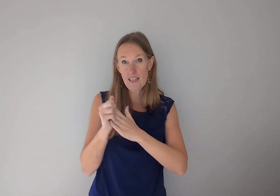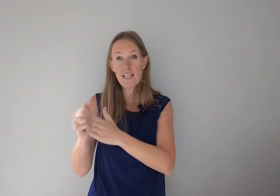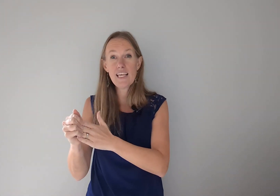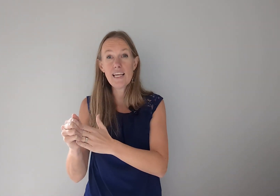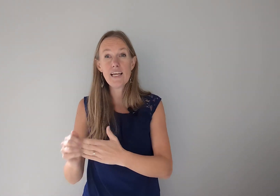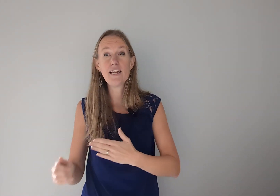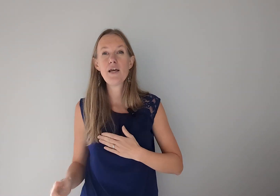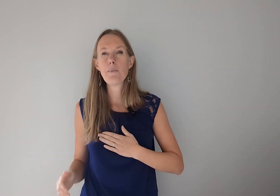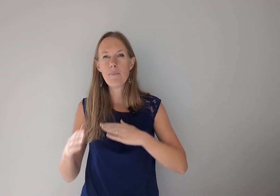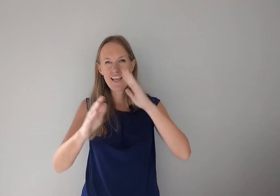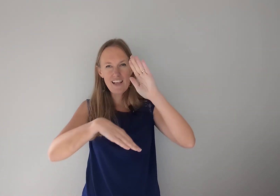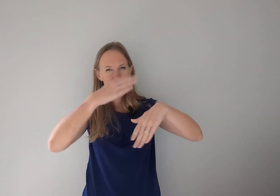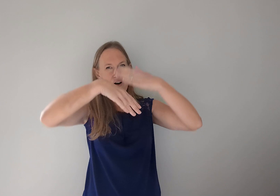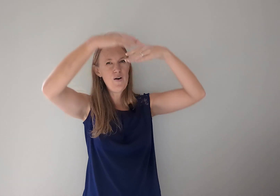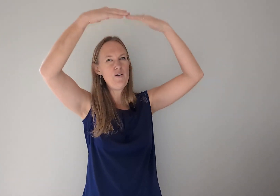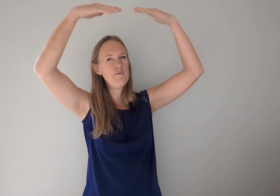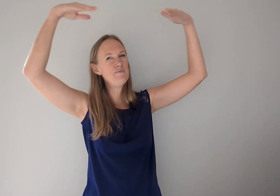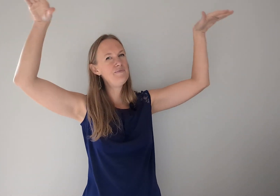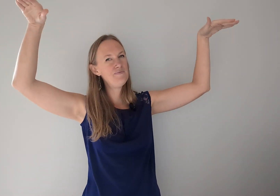will lead me home.